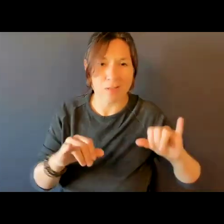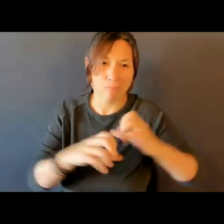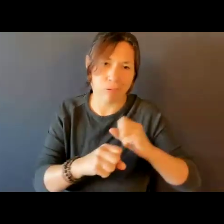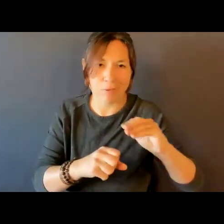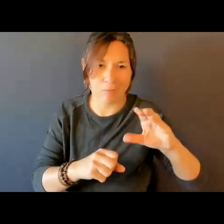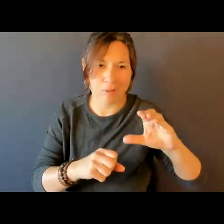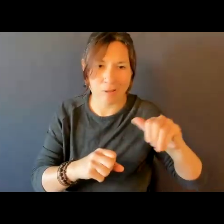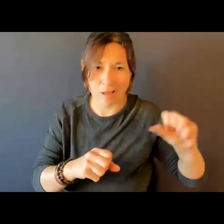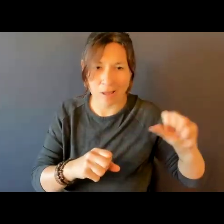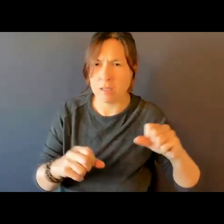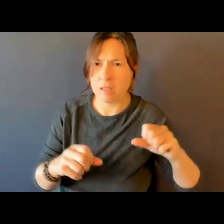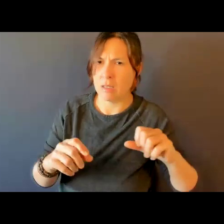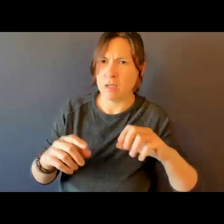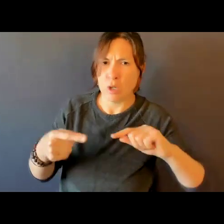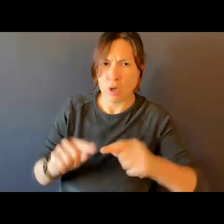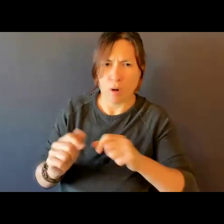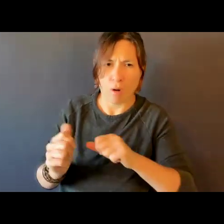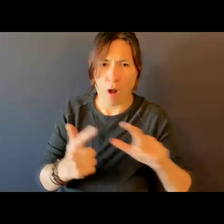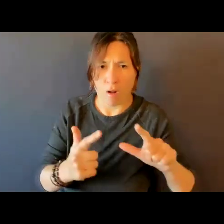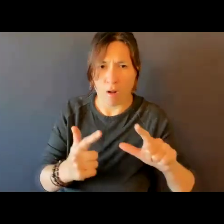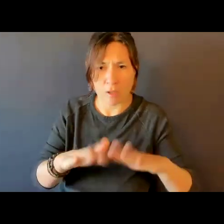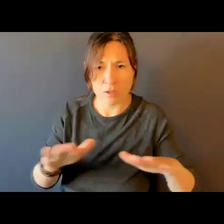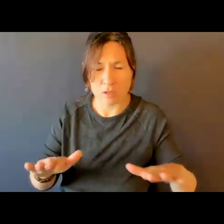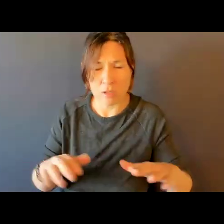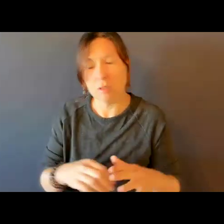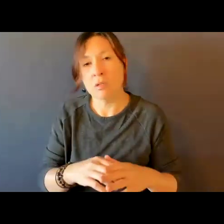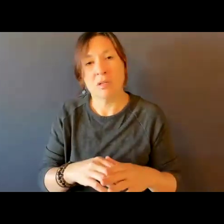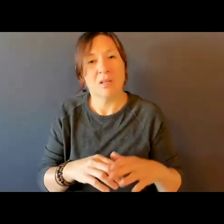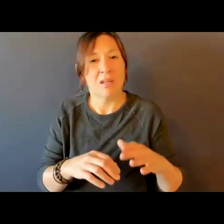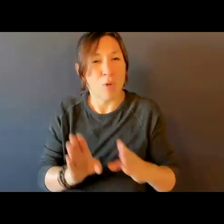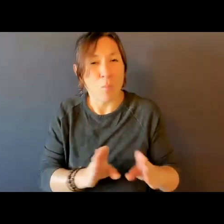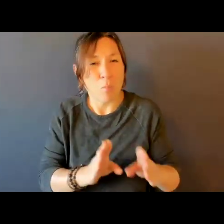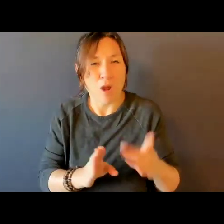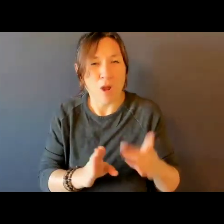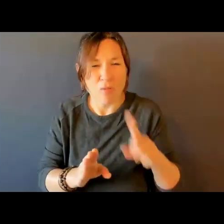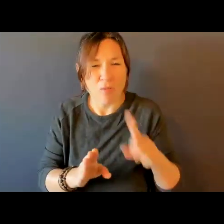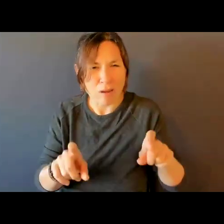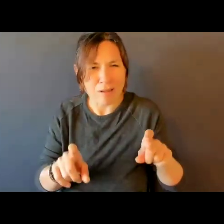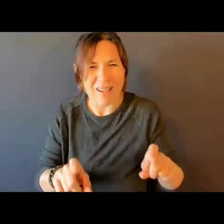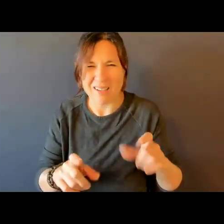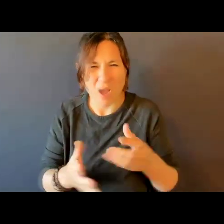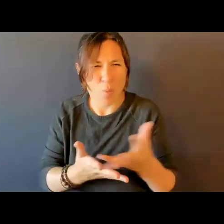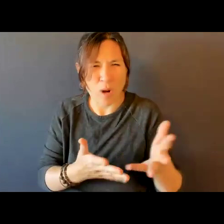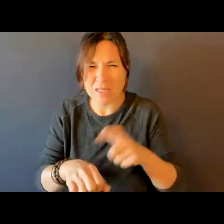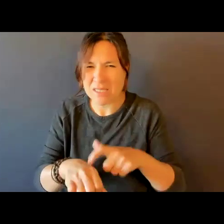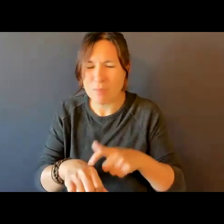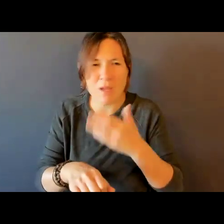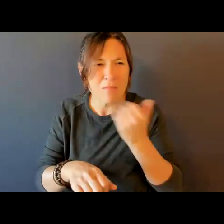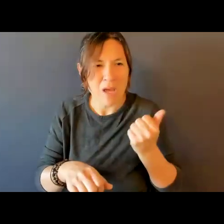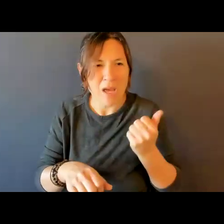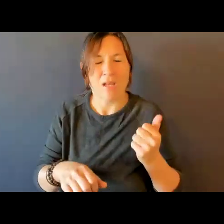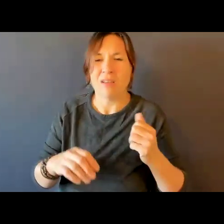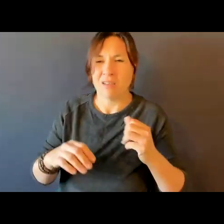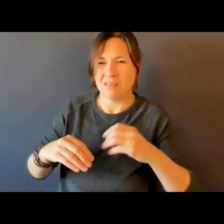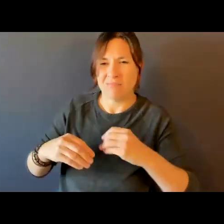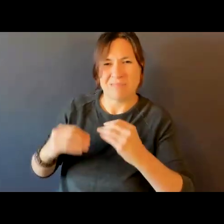Standardized tests and test preparation waste students' valuable time, which would be better spent in preparing our children for the education that they need and